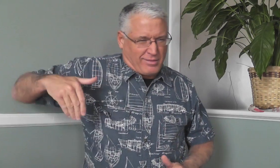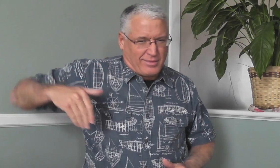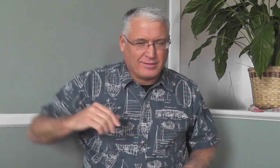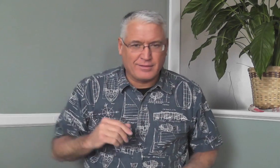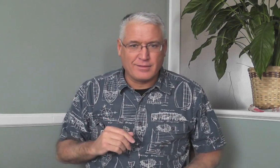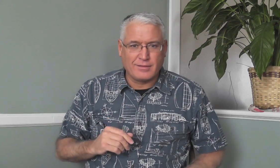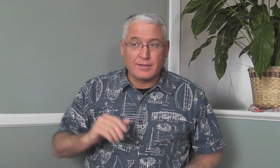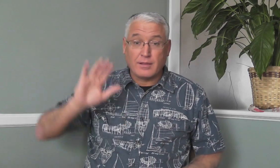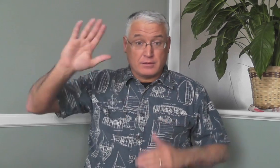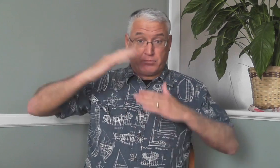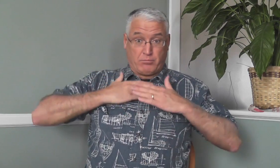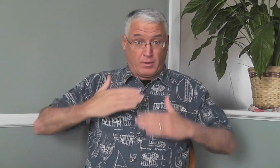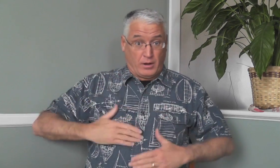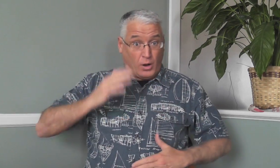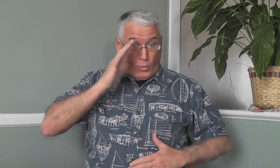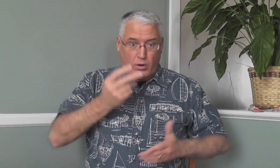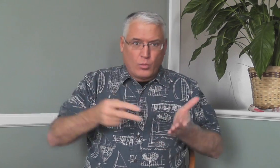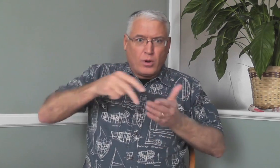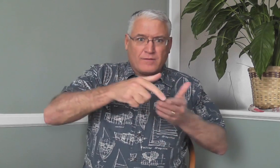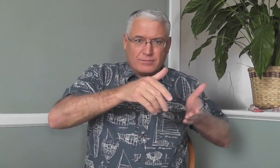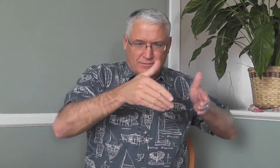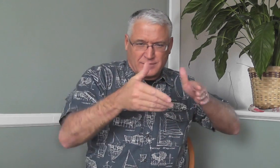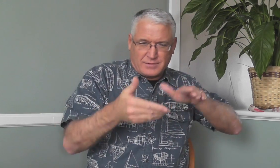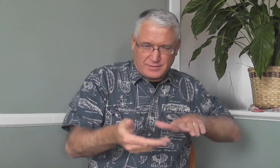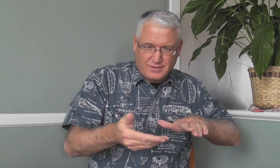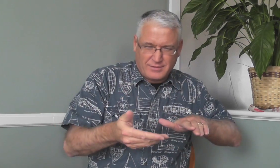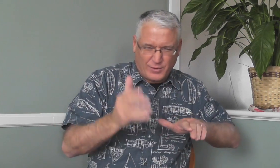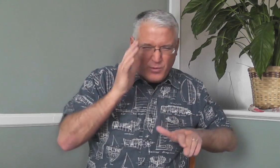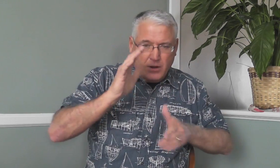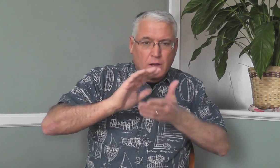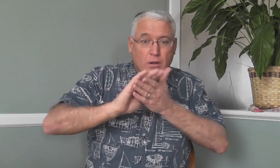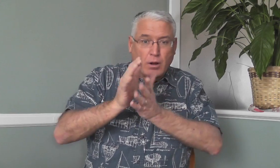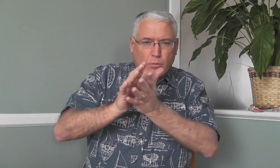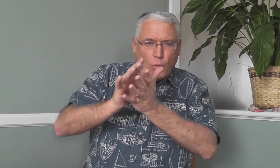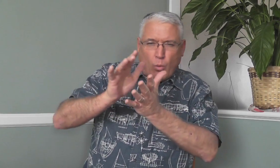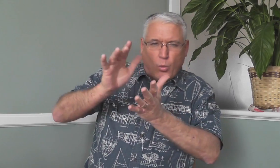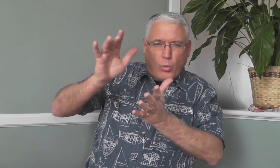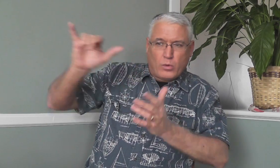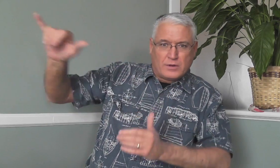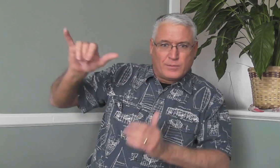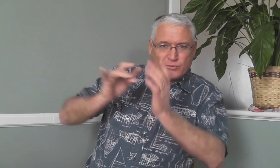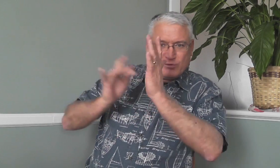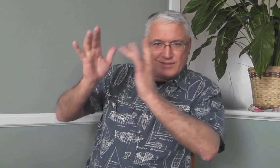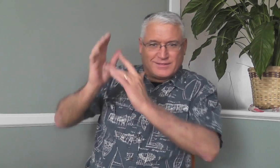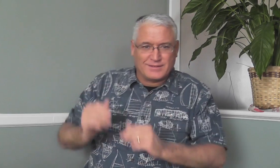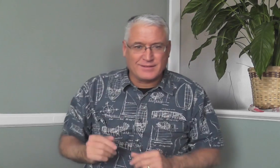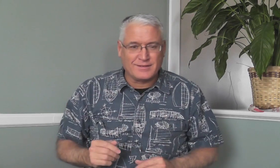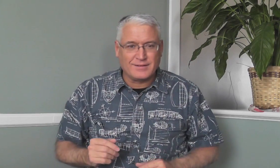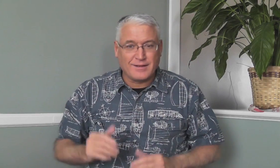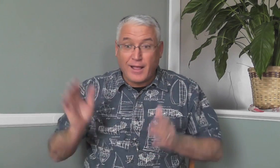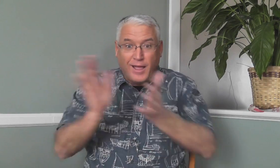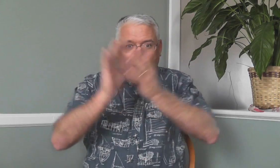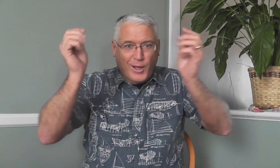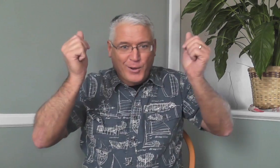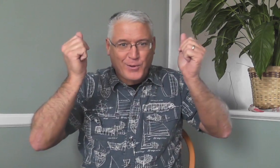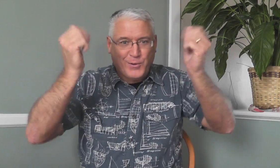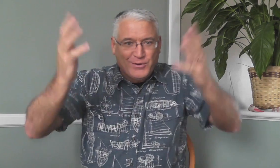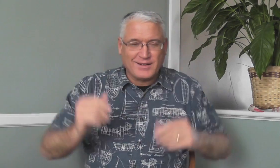seen yet. His body, it will rise. It will rise and become glorified like Jesus.